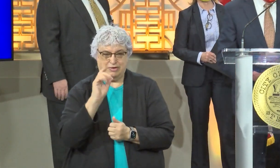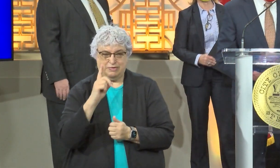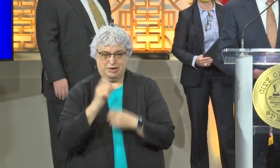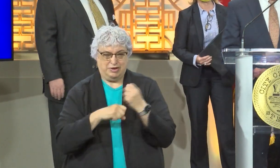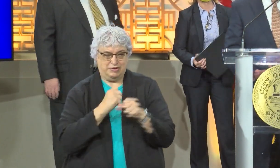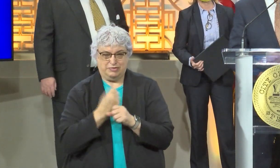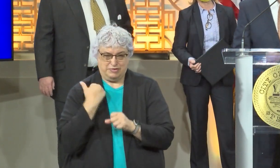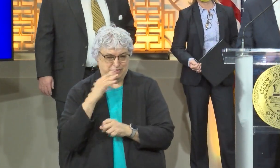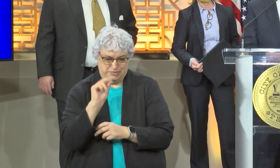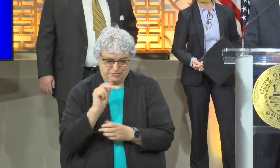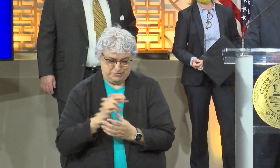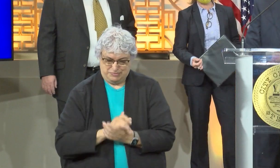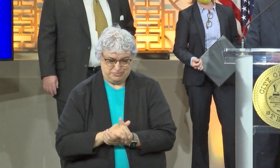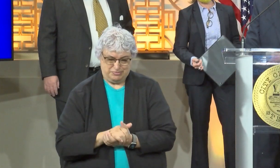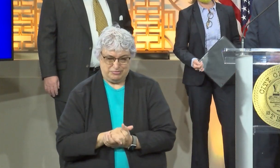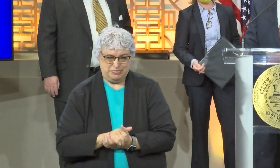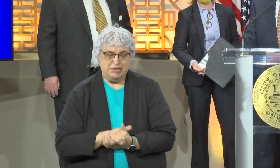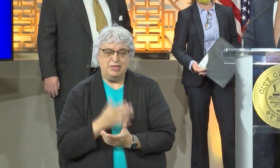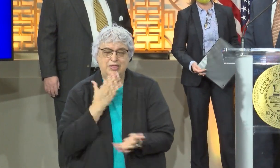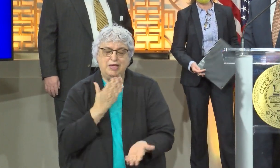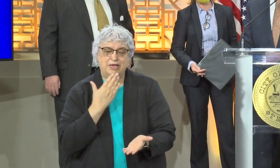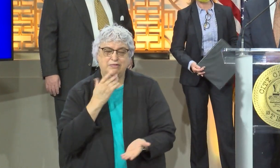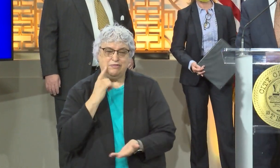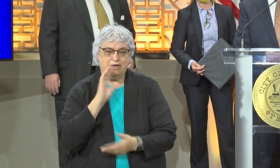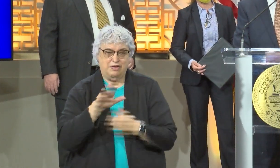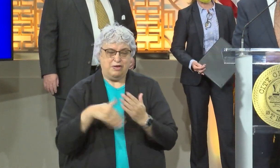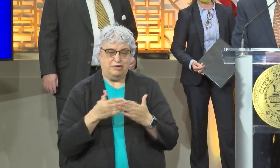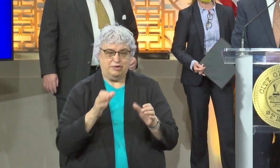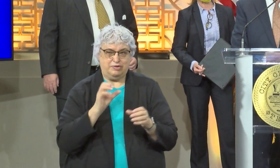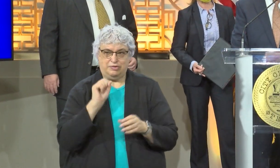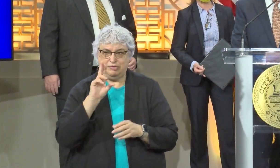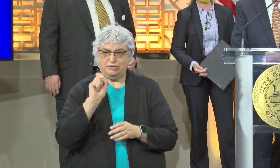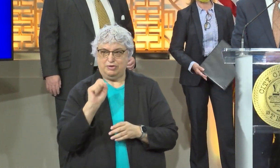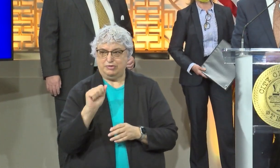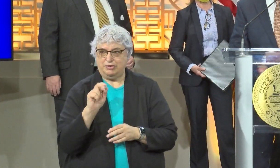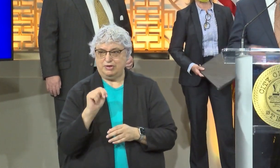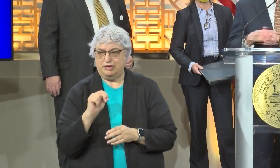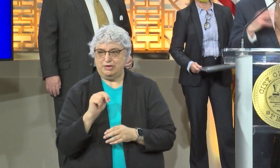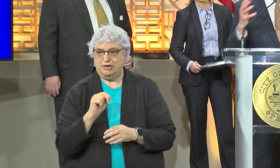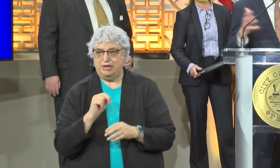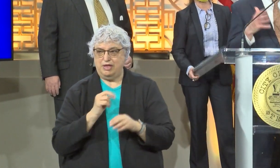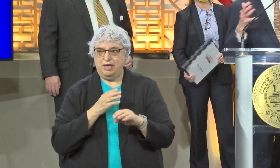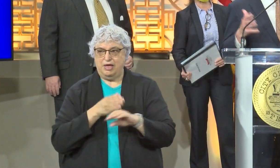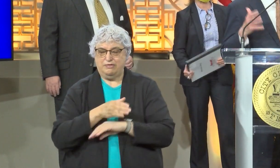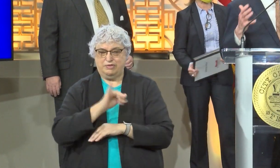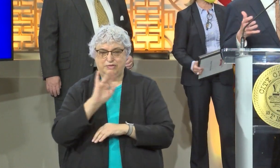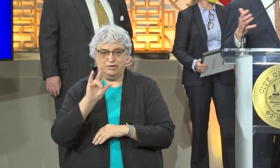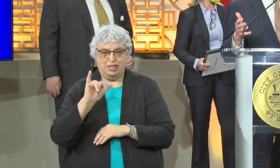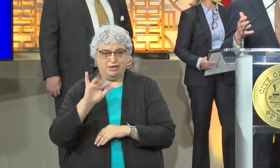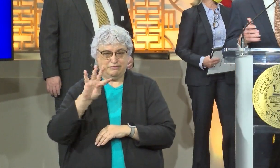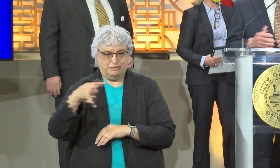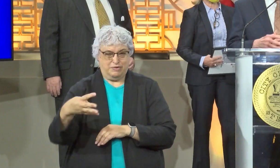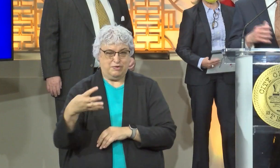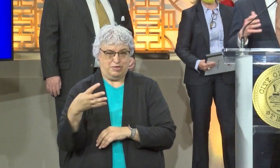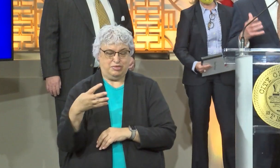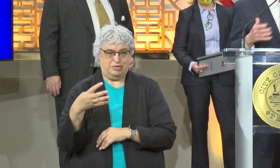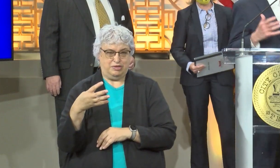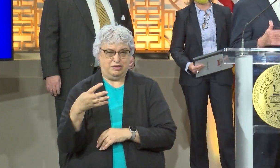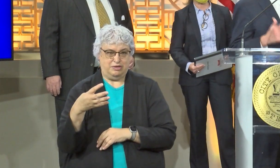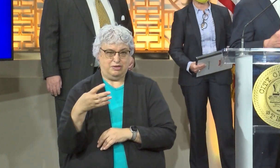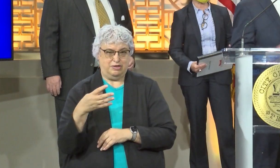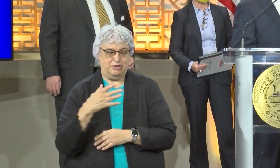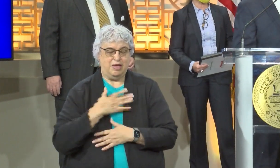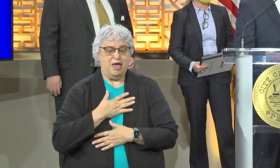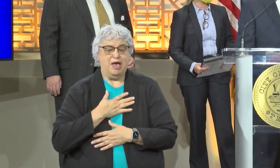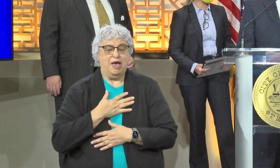Okay, but thank you so much for all you do, Susan. You know, after the 4th of July event that you produced, I literally was